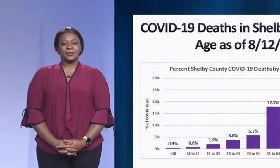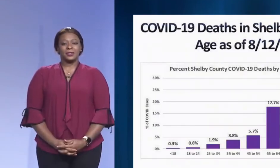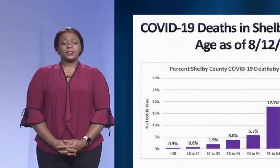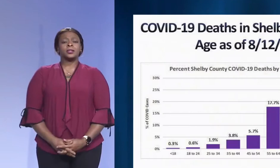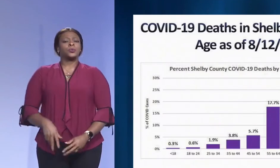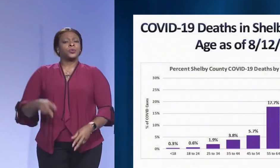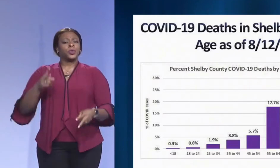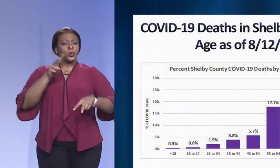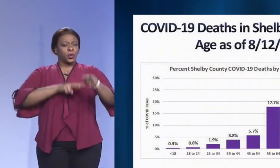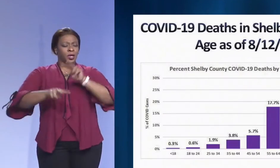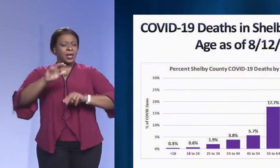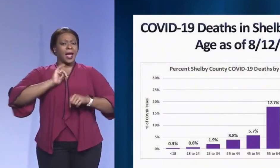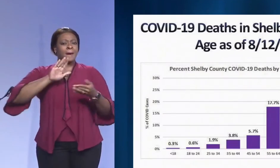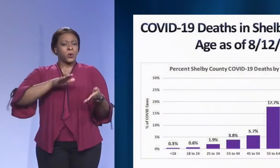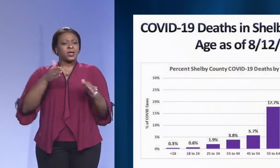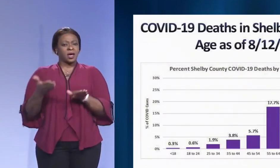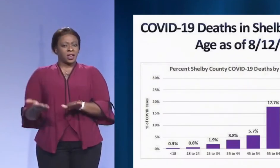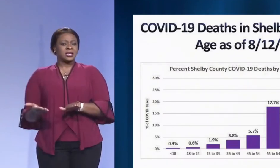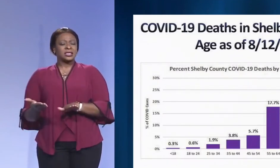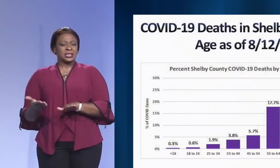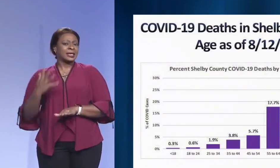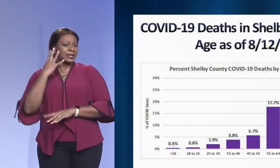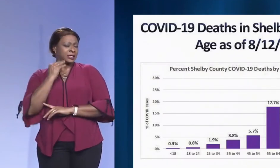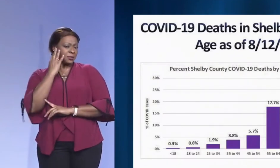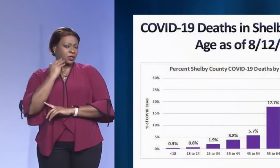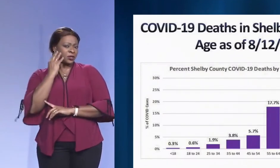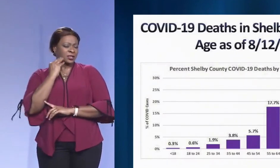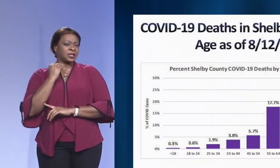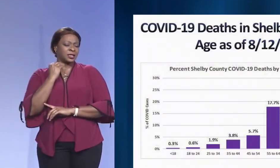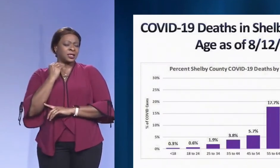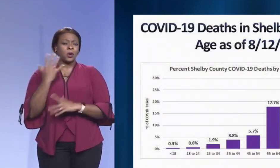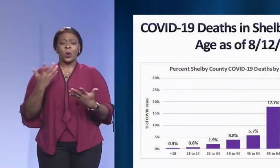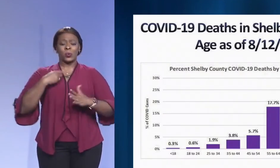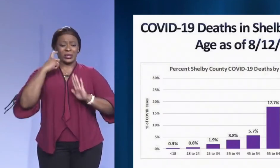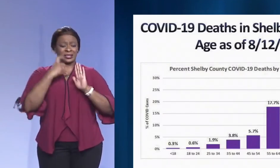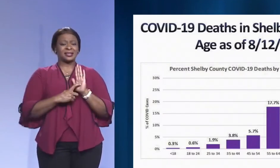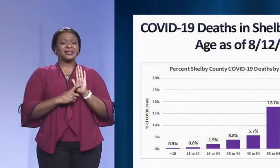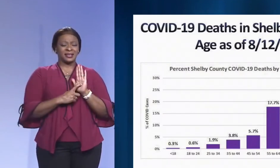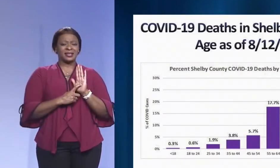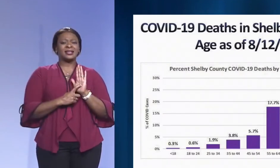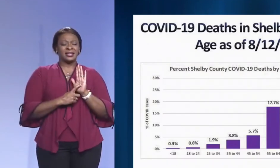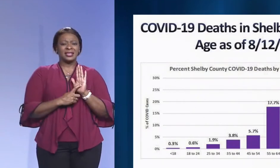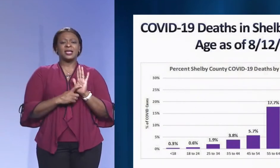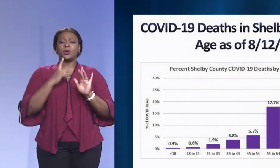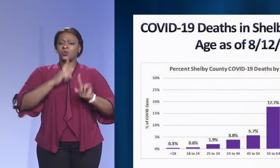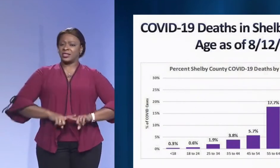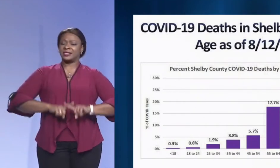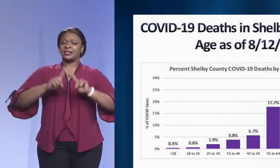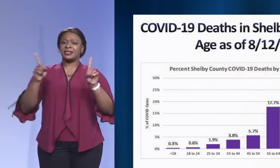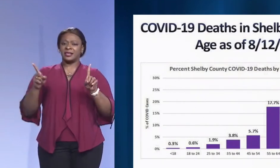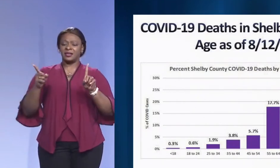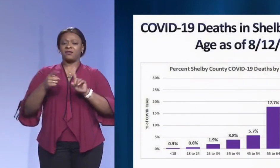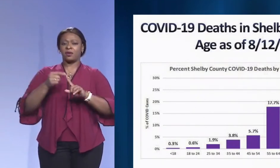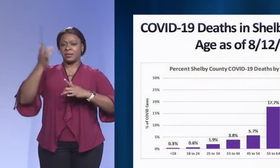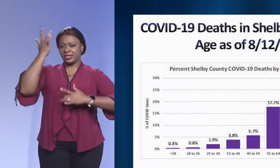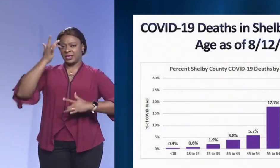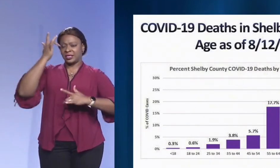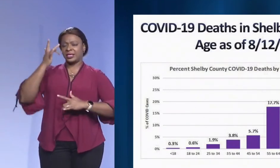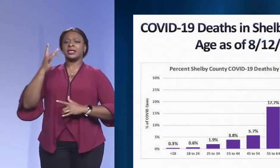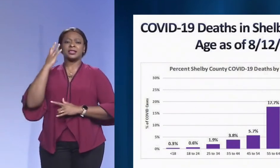look at our mortality experience, what we see is very different from our disease